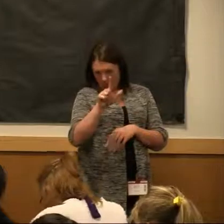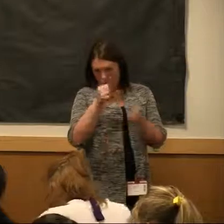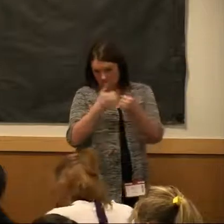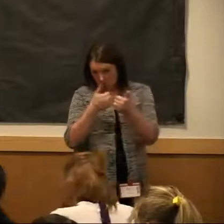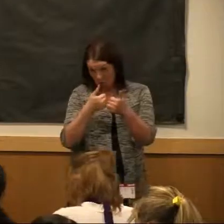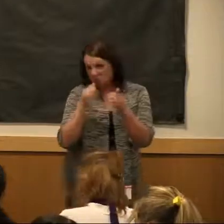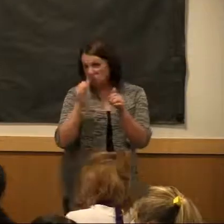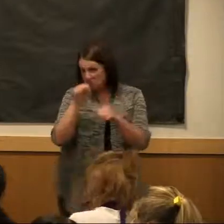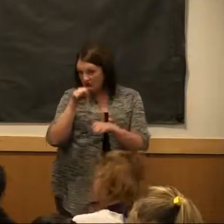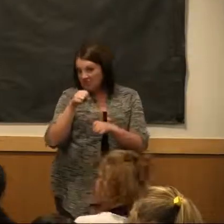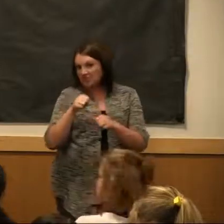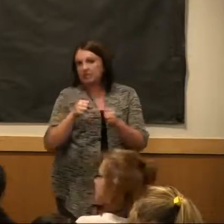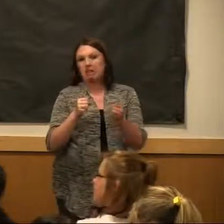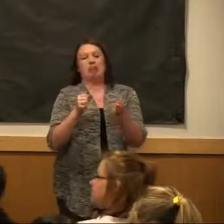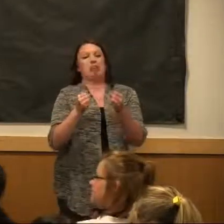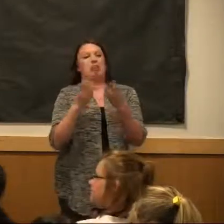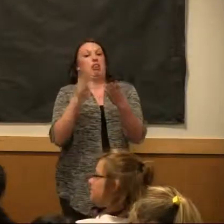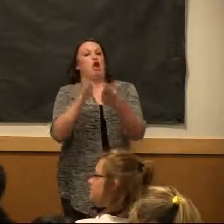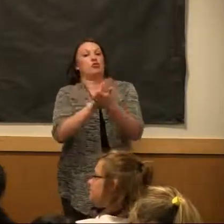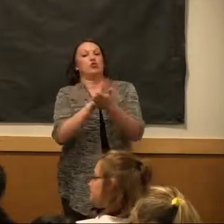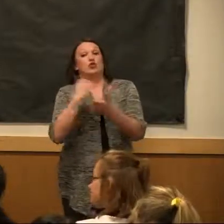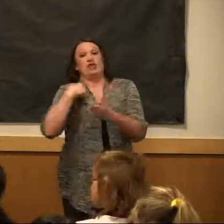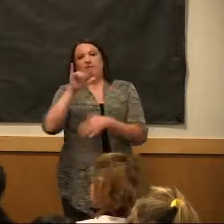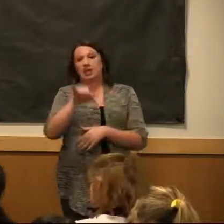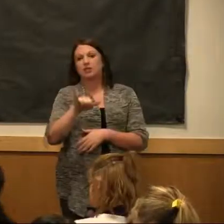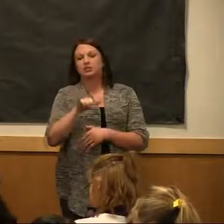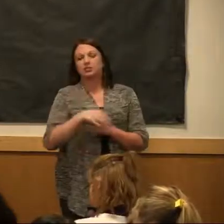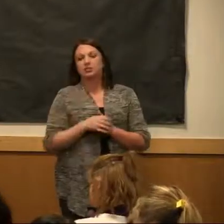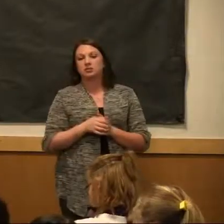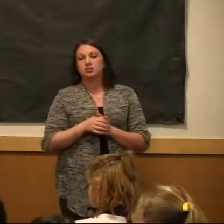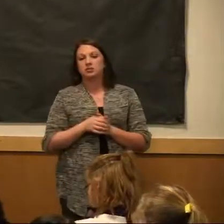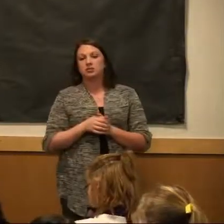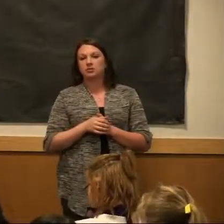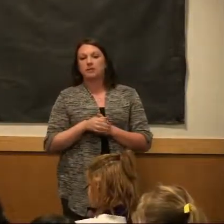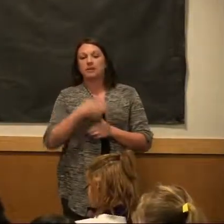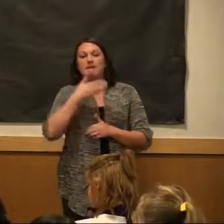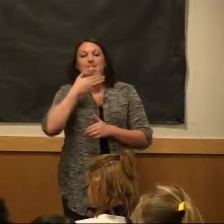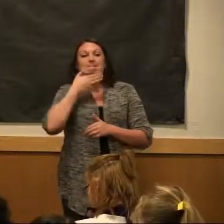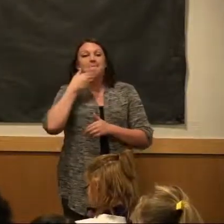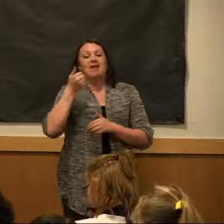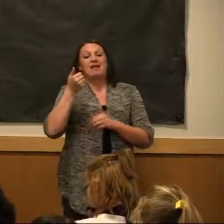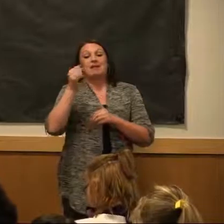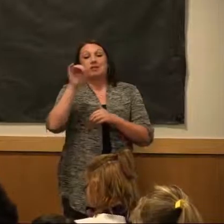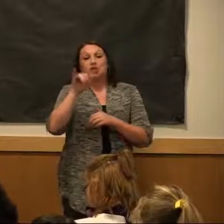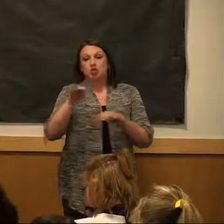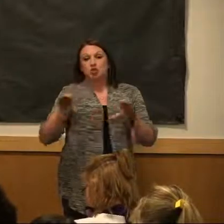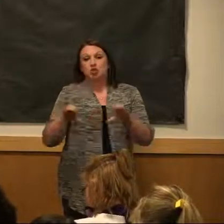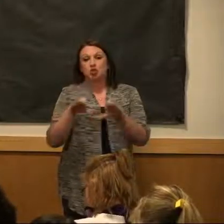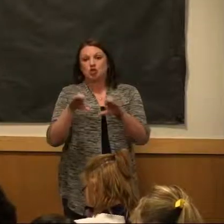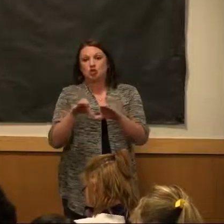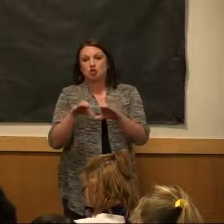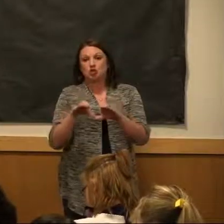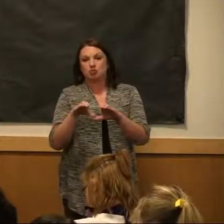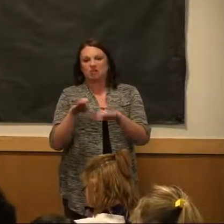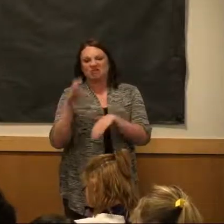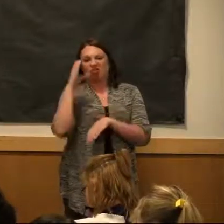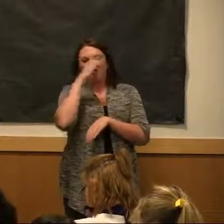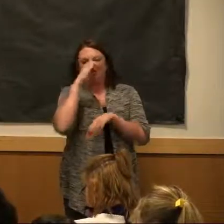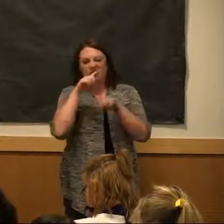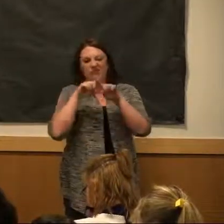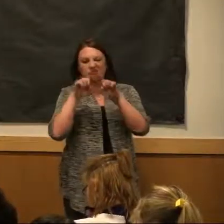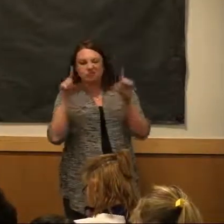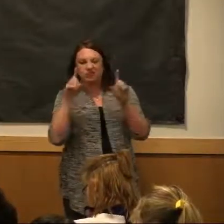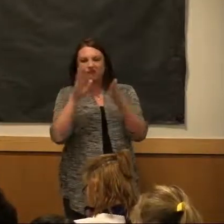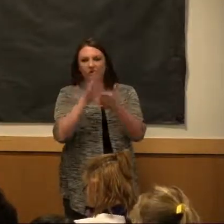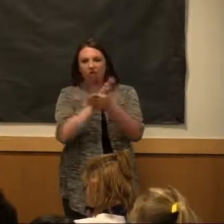have that as an intramural sport. The best thing you can do if you're looking at different colleges,